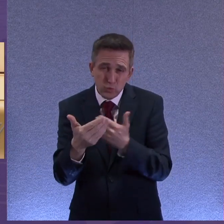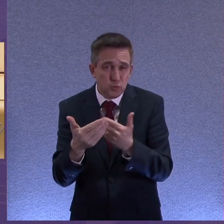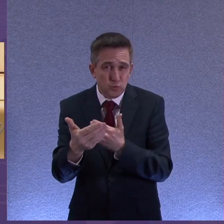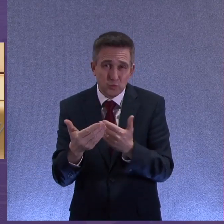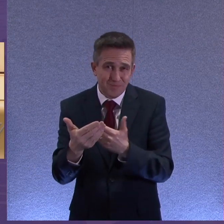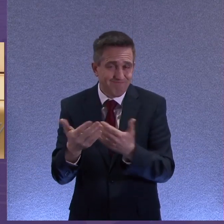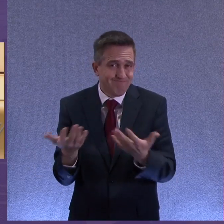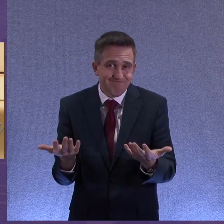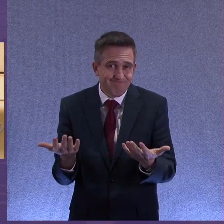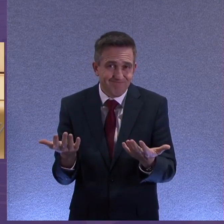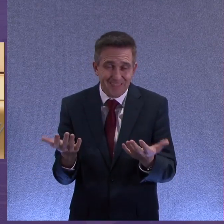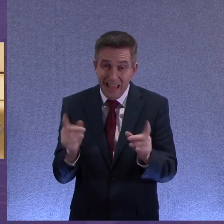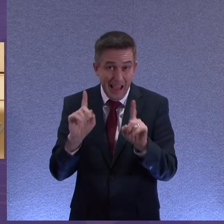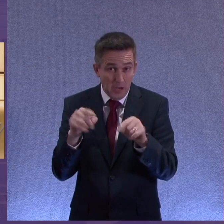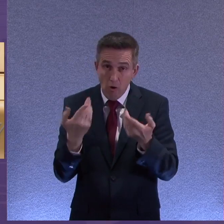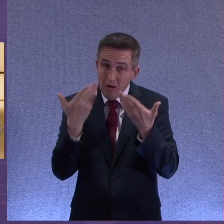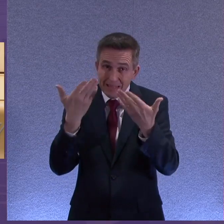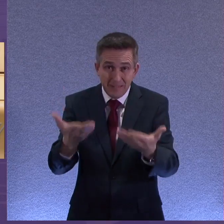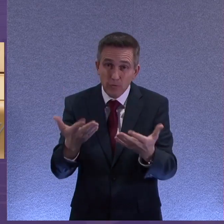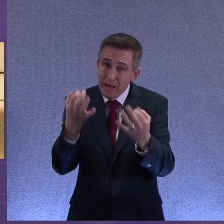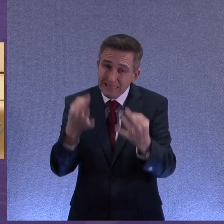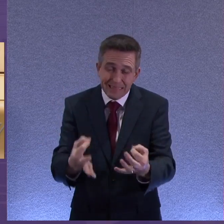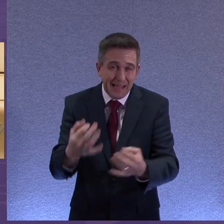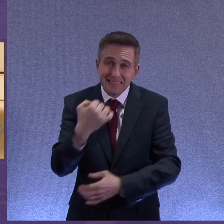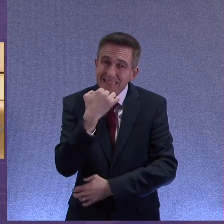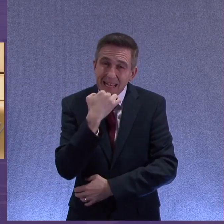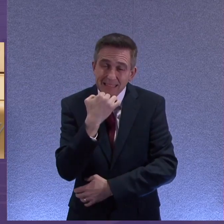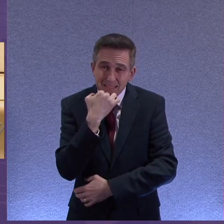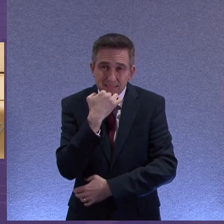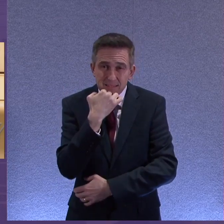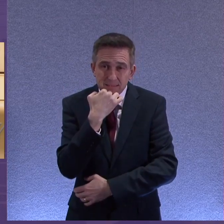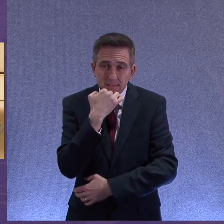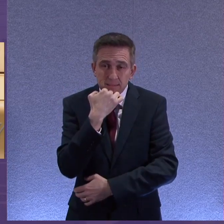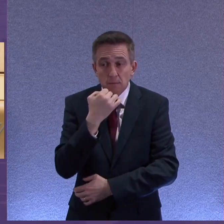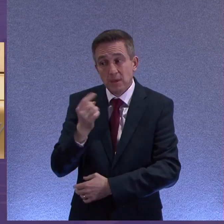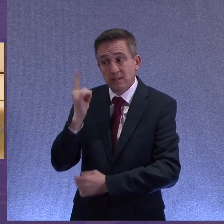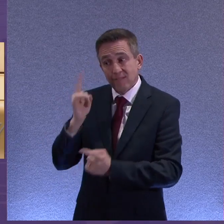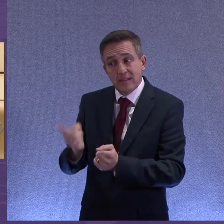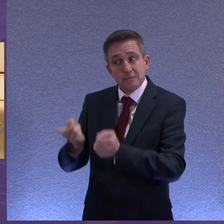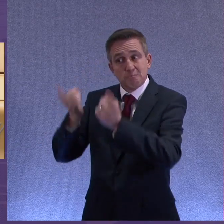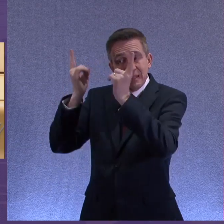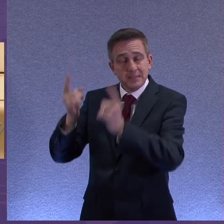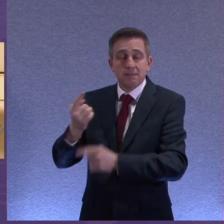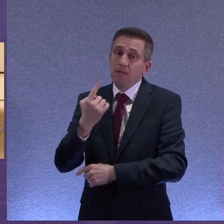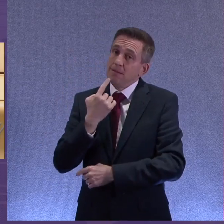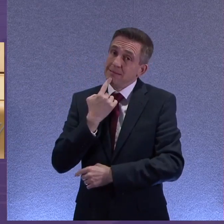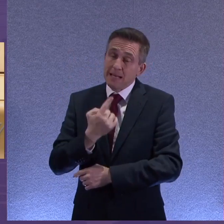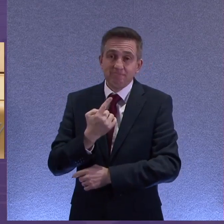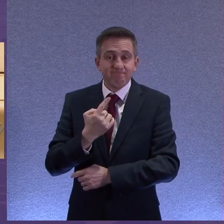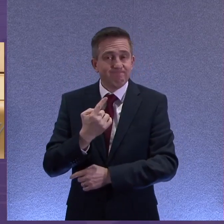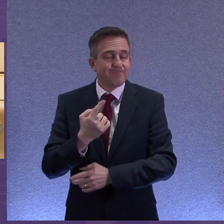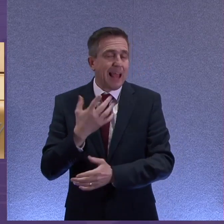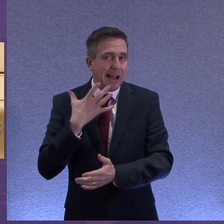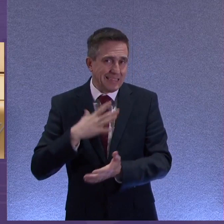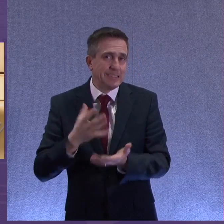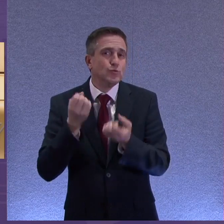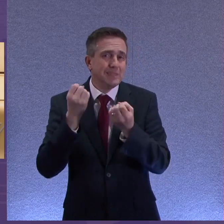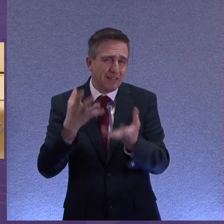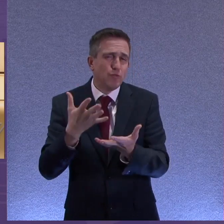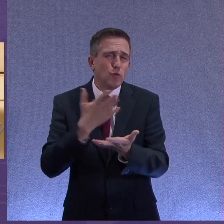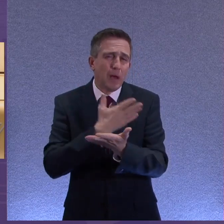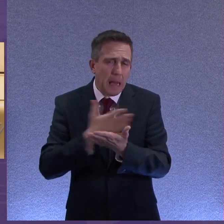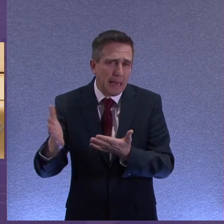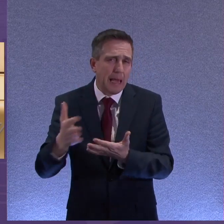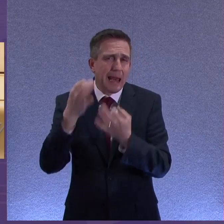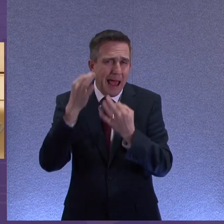completely without any specificity, but as the First Minister said, better to give members accurate answers that we